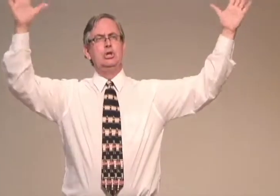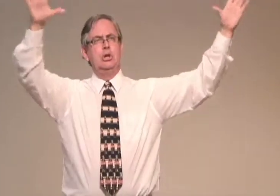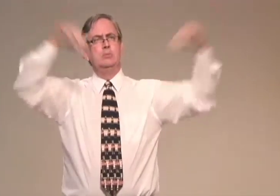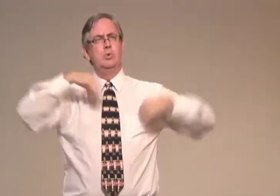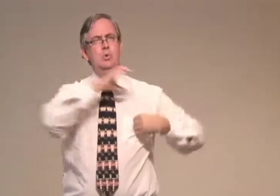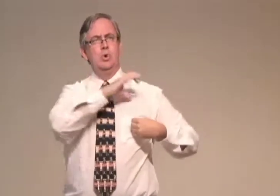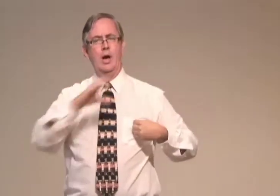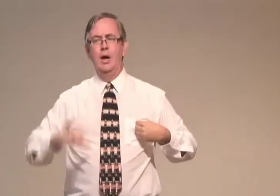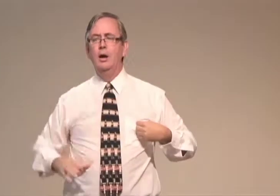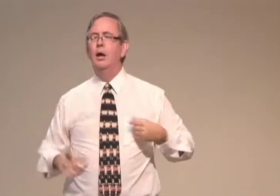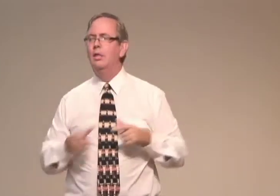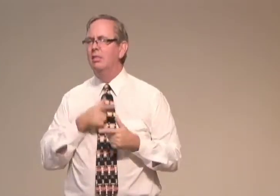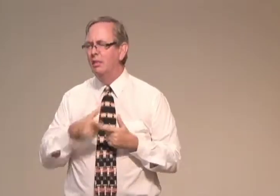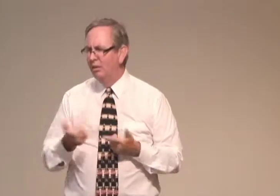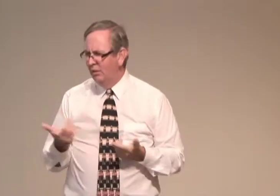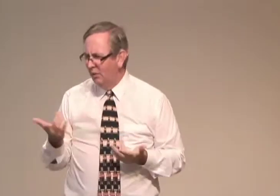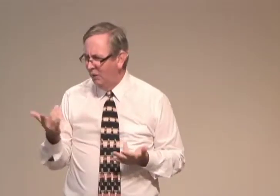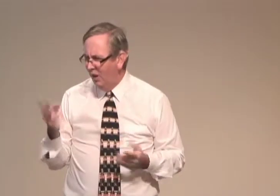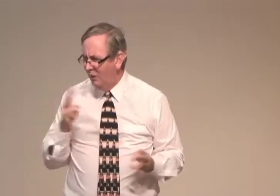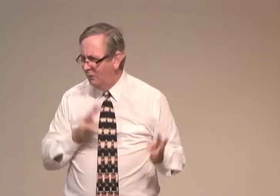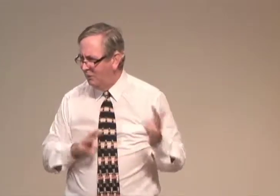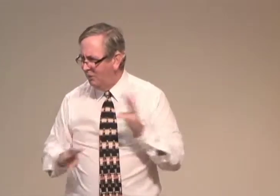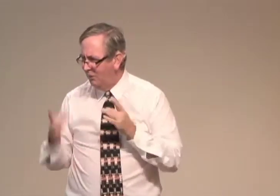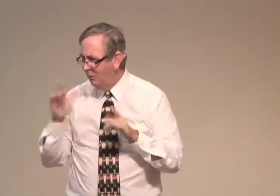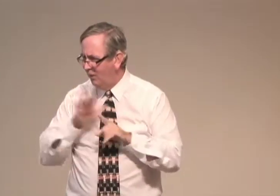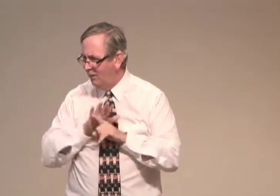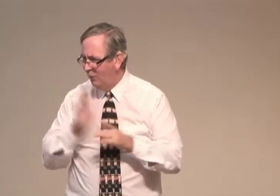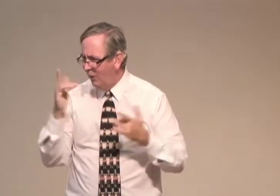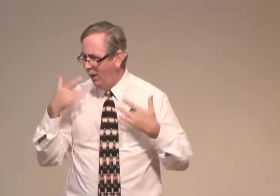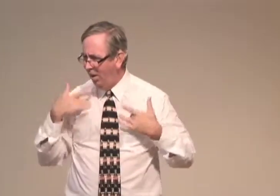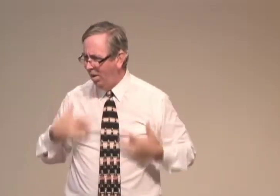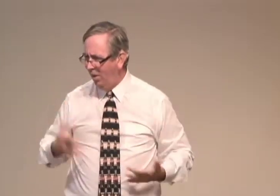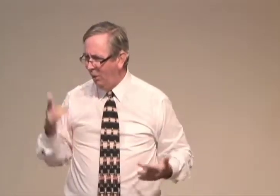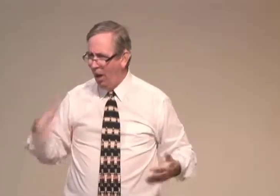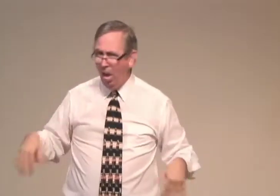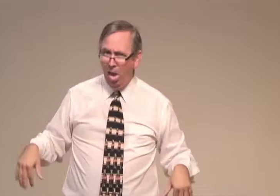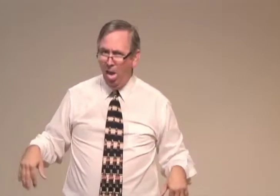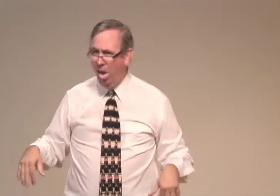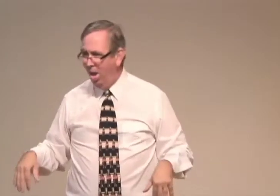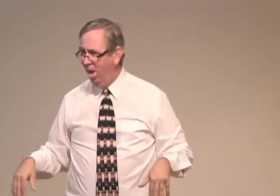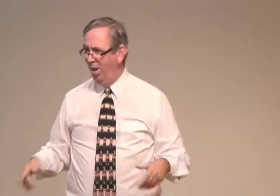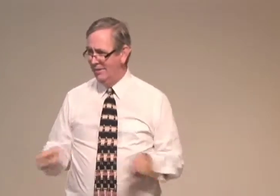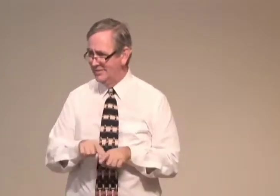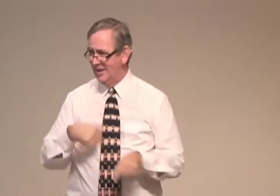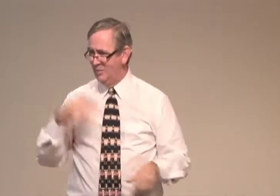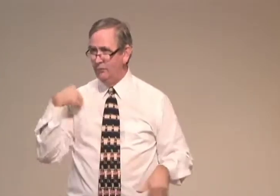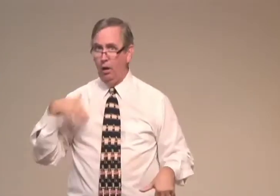if you are saved and you've received Christ what are you worried about what are you discouraged about